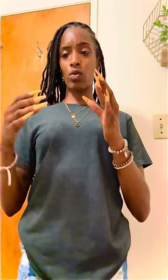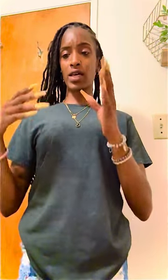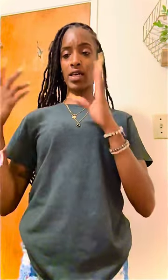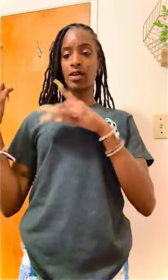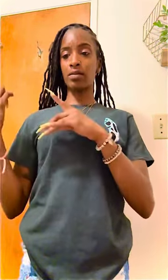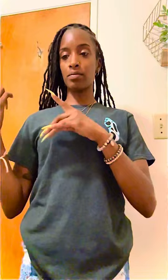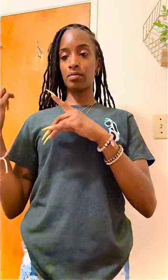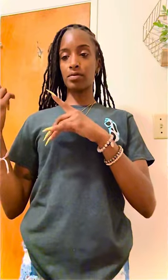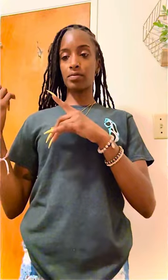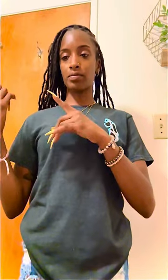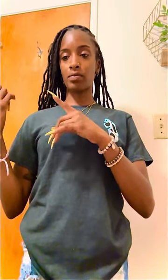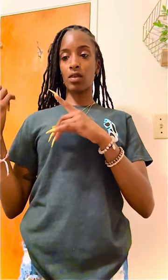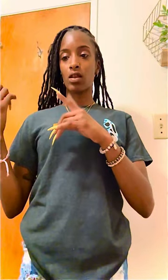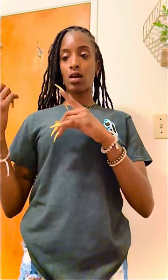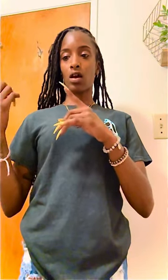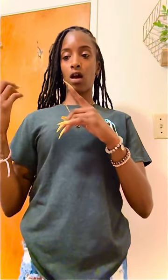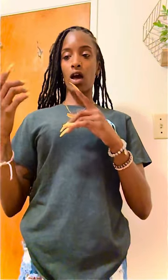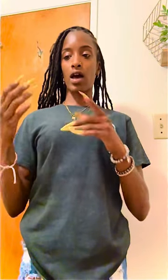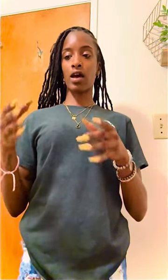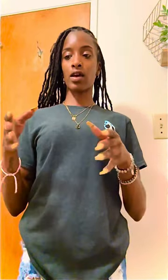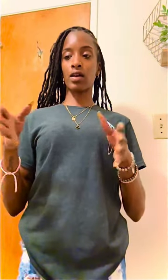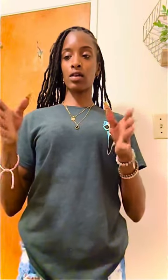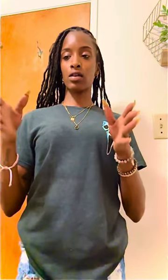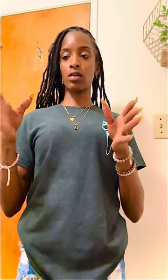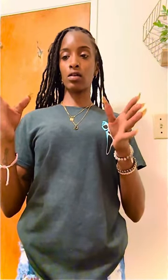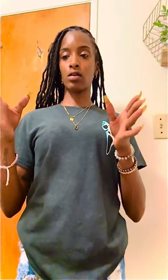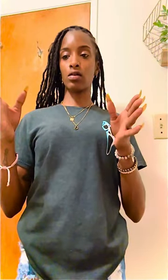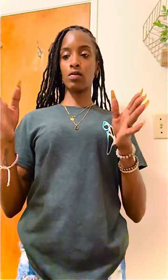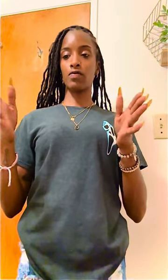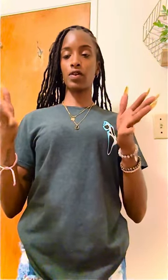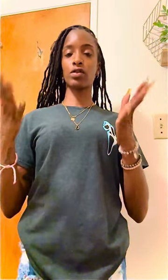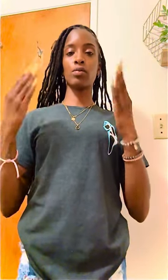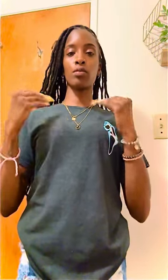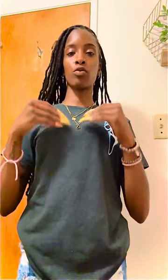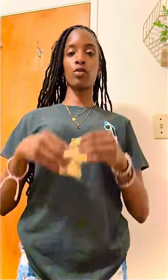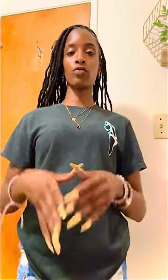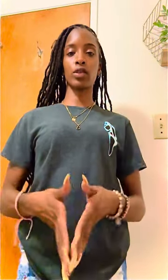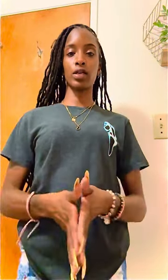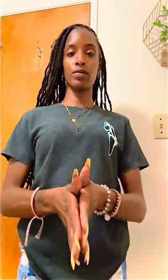waking up, I felt a bit more of relief,